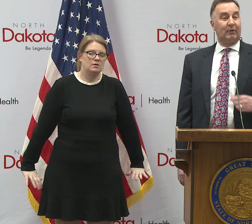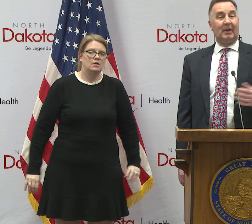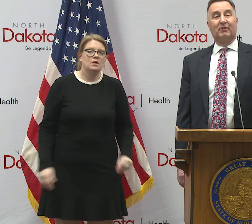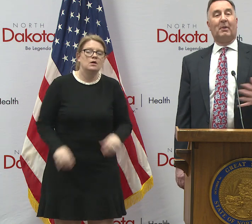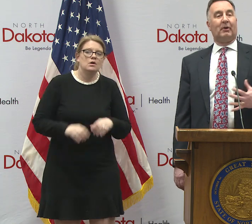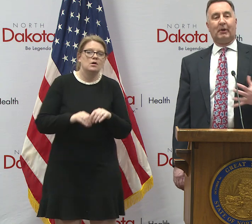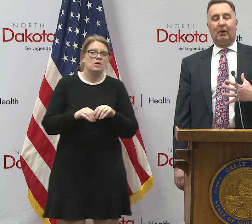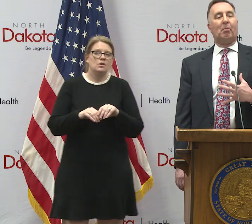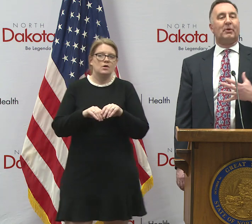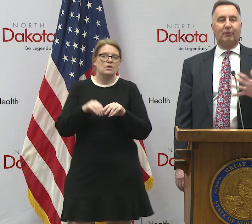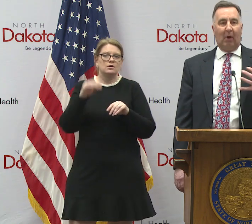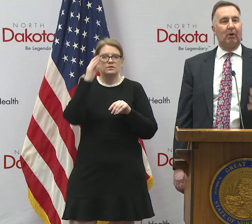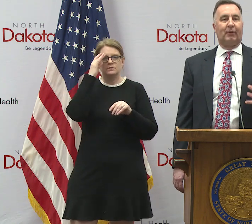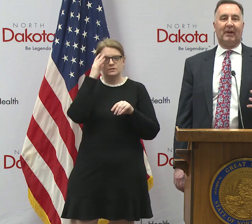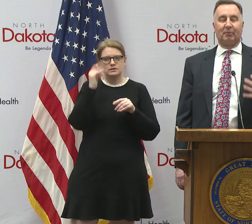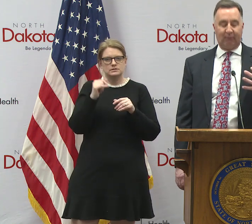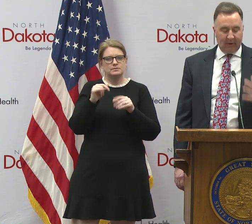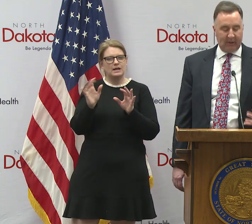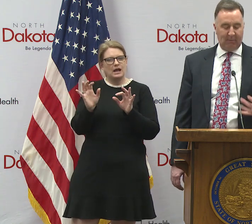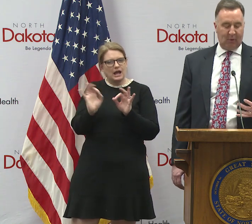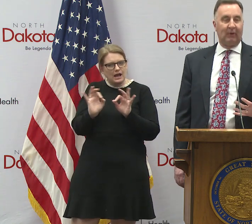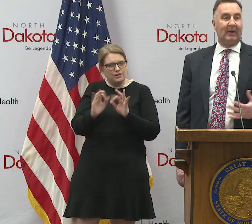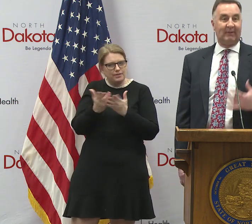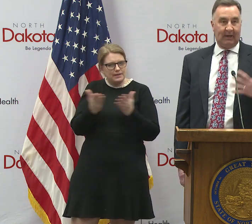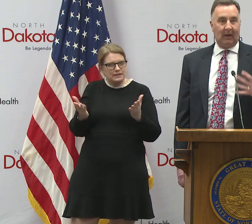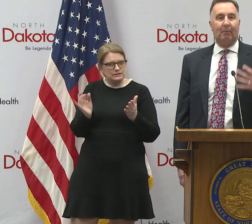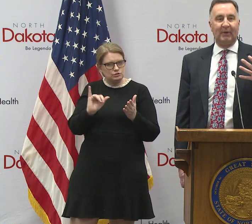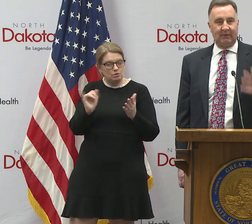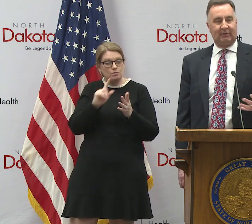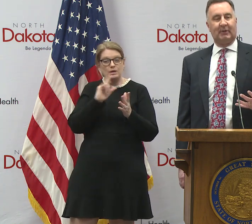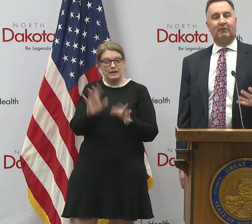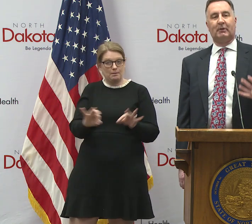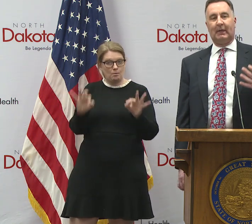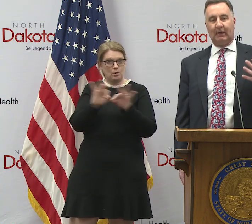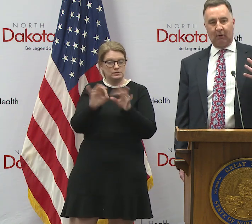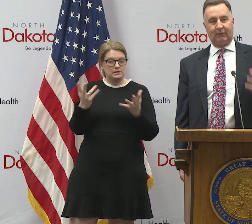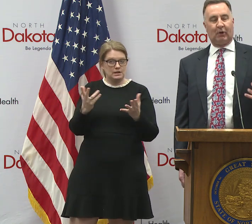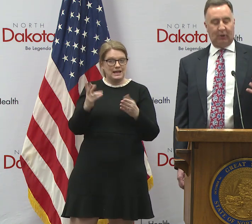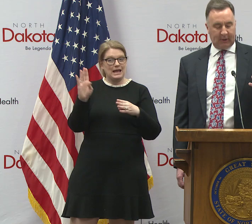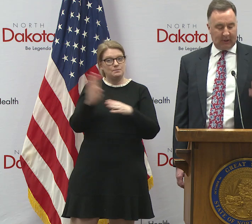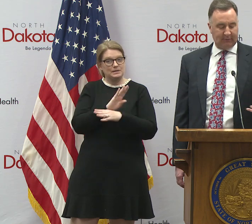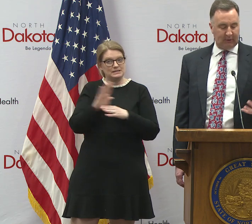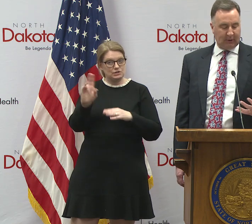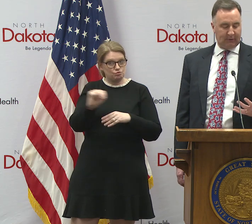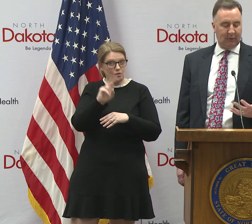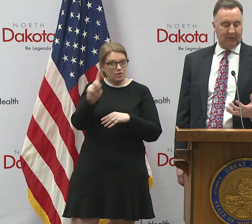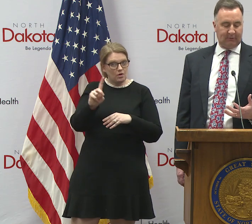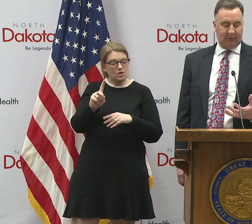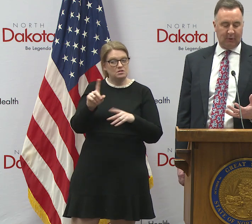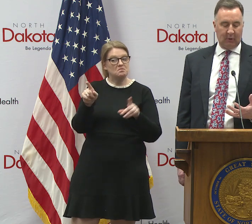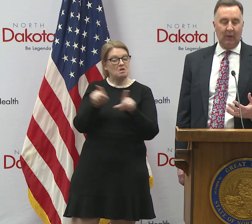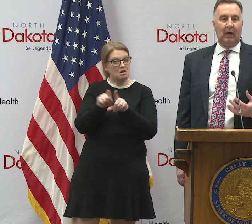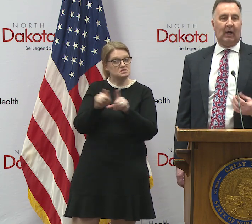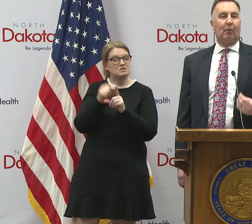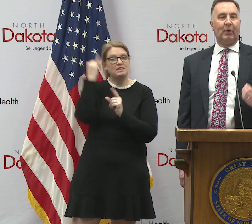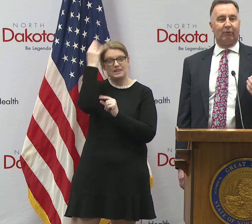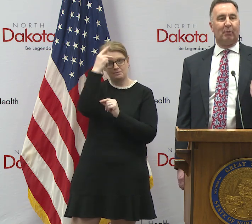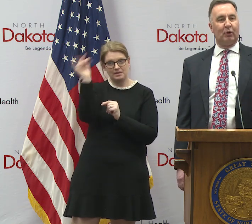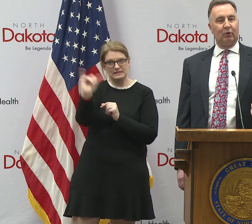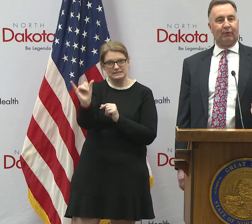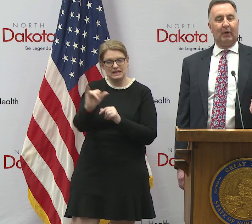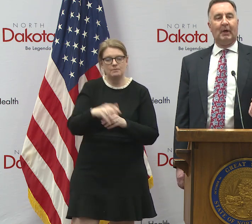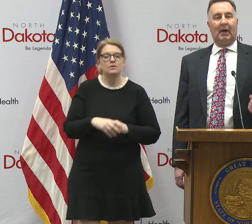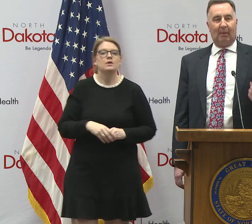We've also done some other, smaller things, but very important things, and businesses in North Dakota could also look at doing this too.